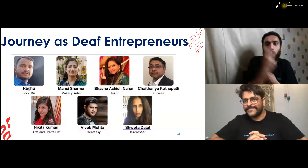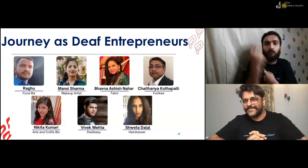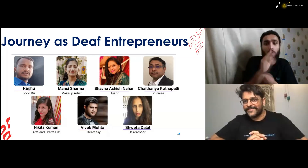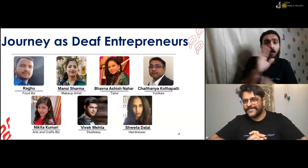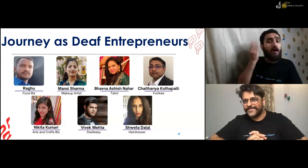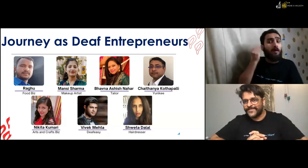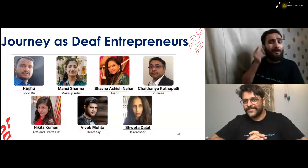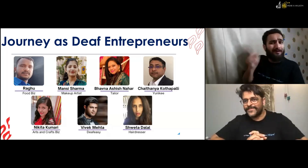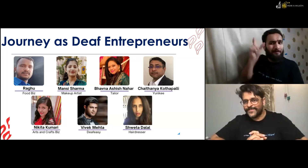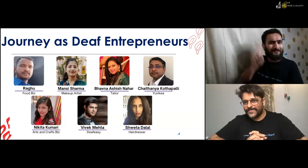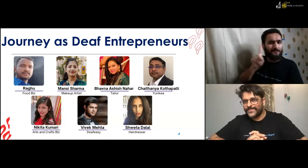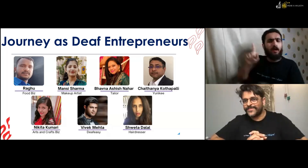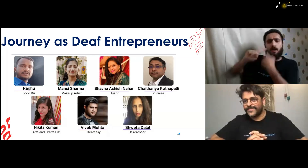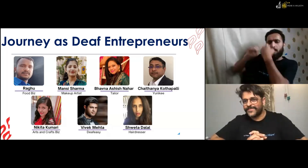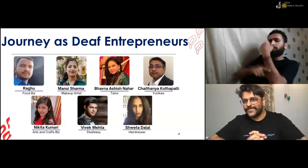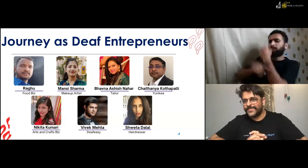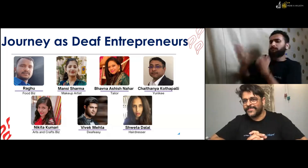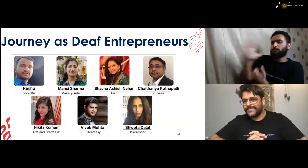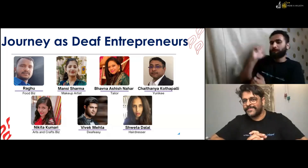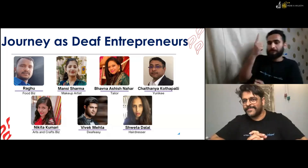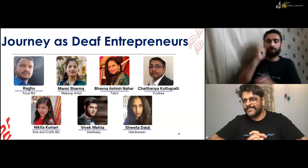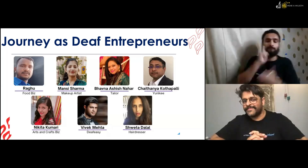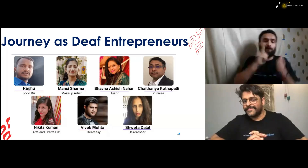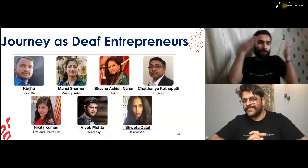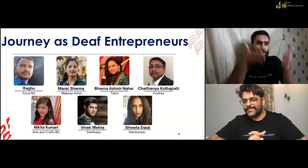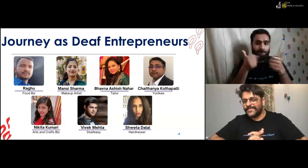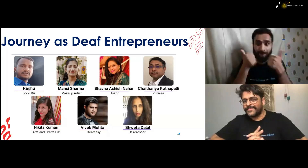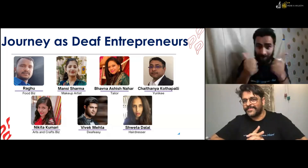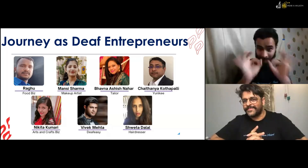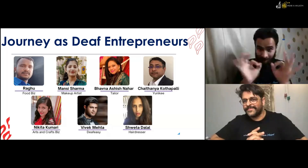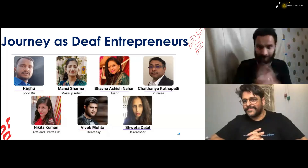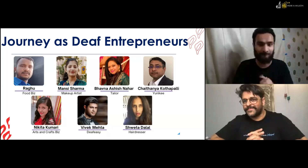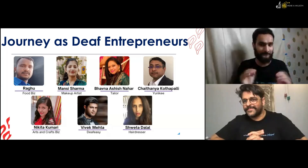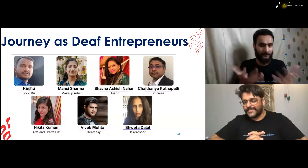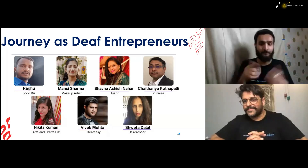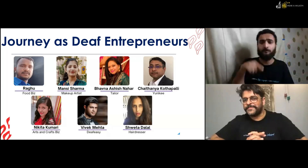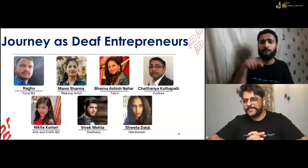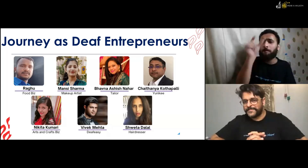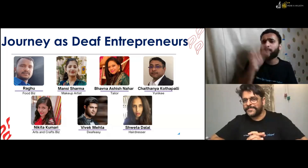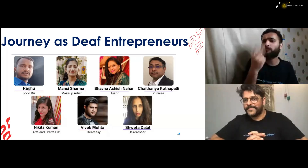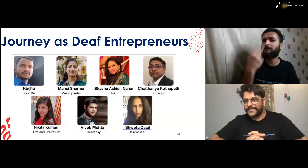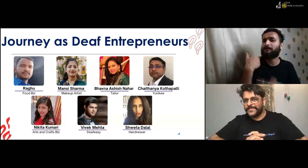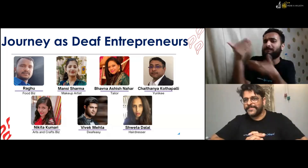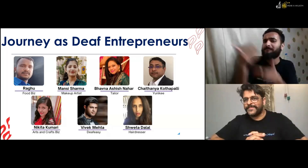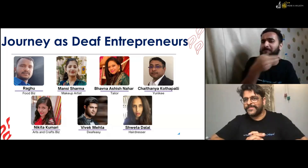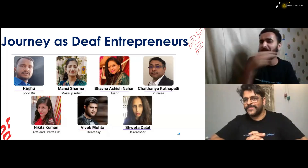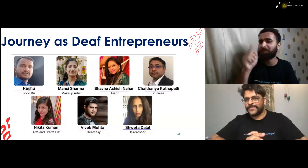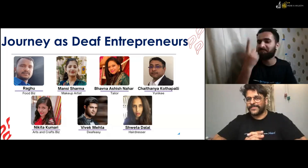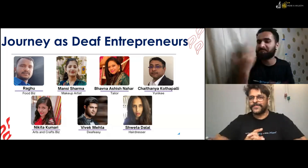them, and we'll call them 2 by 2, and Chaitanya we'll call him in the end. So for now we're calling the deaf entrepreneurs.